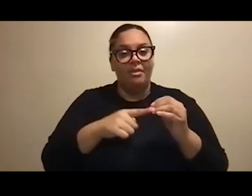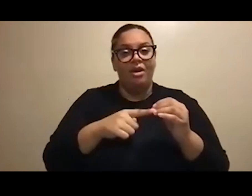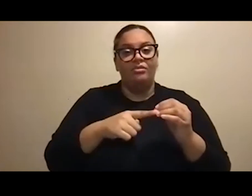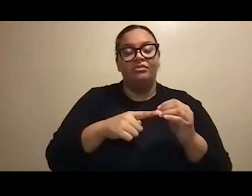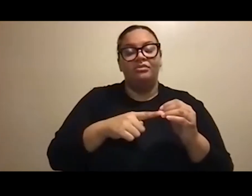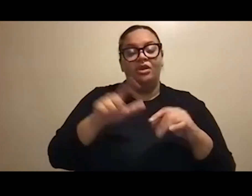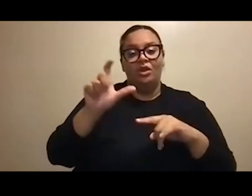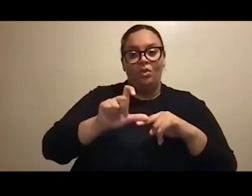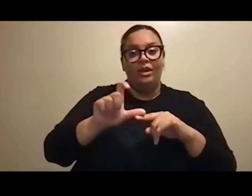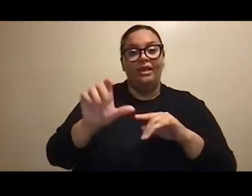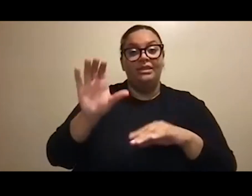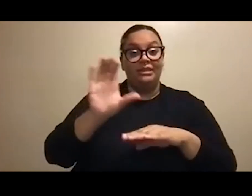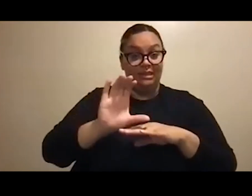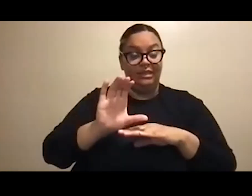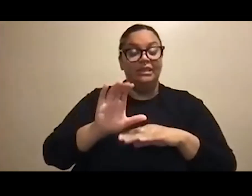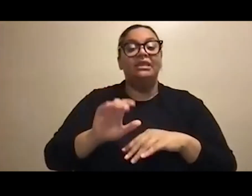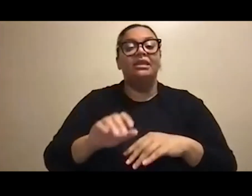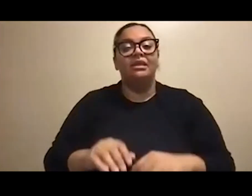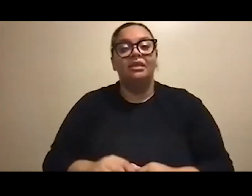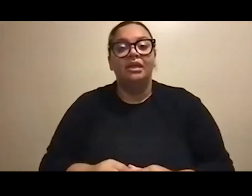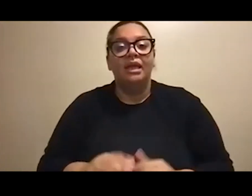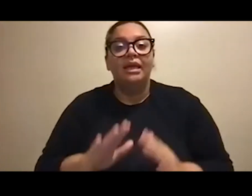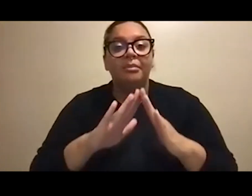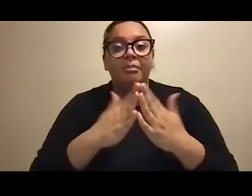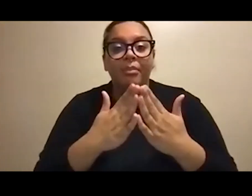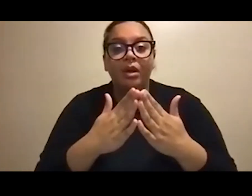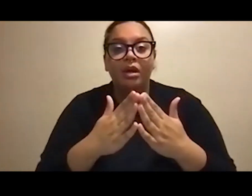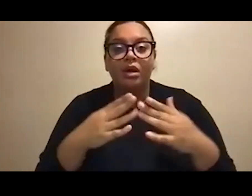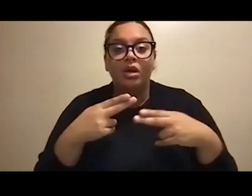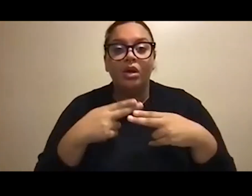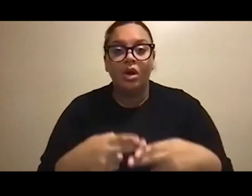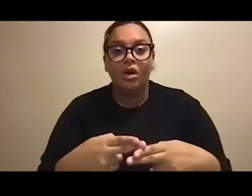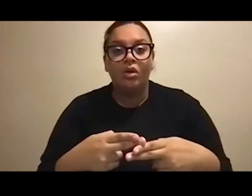like is a book